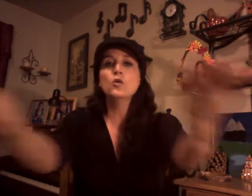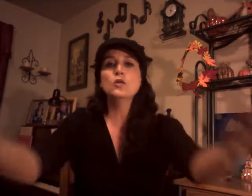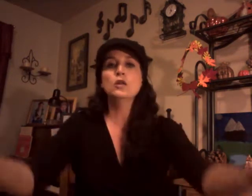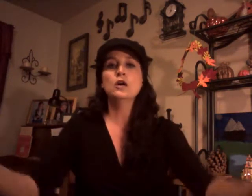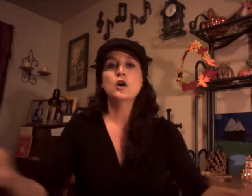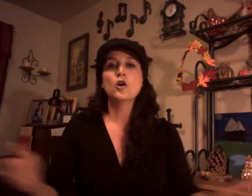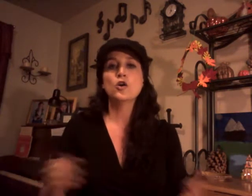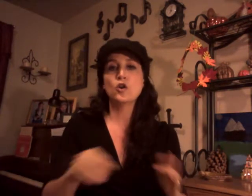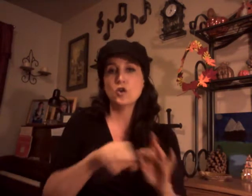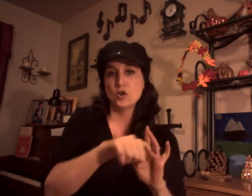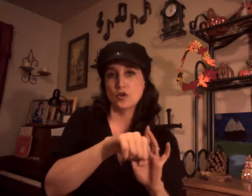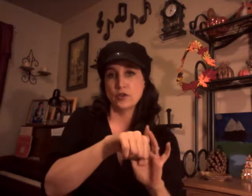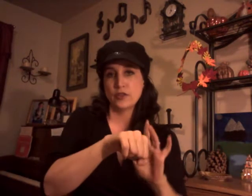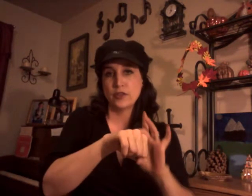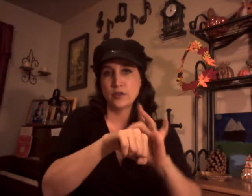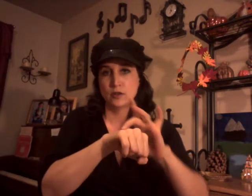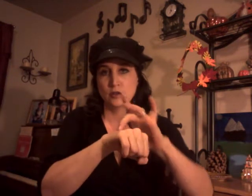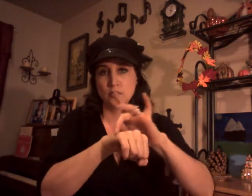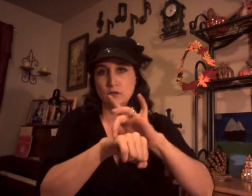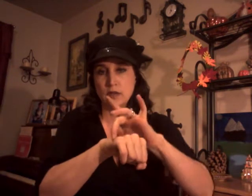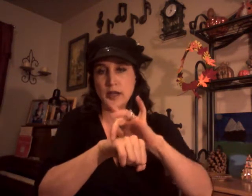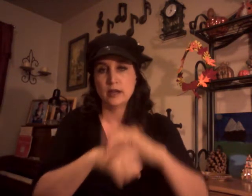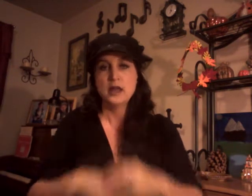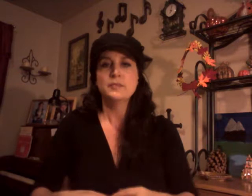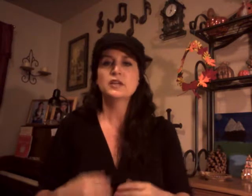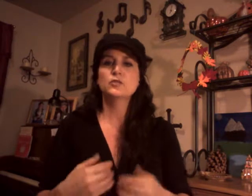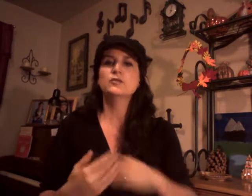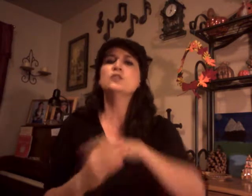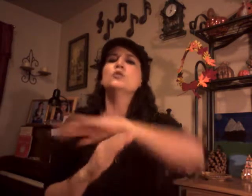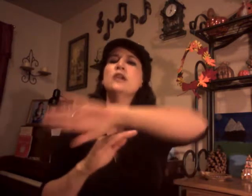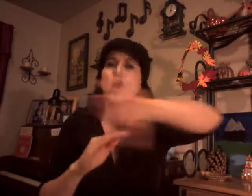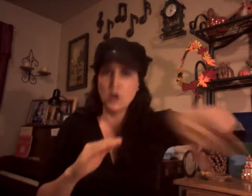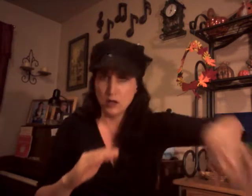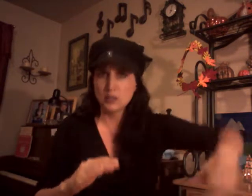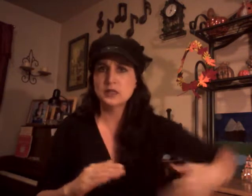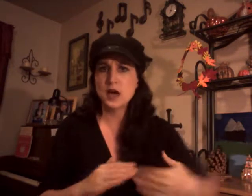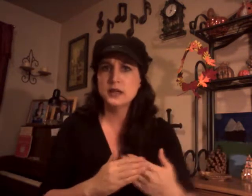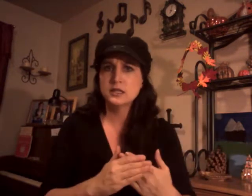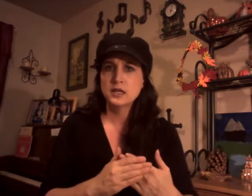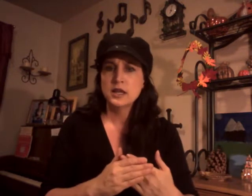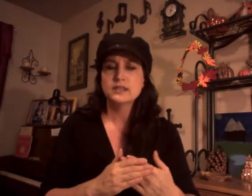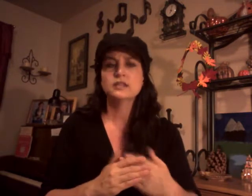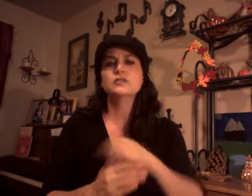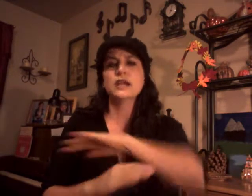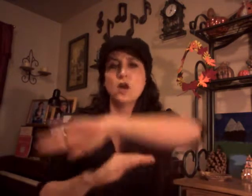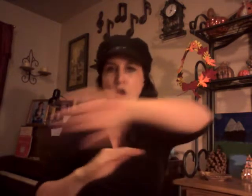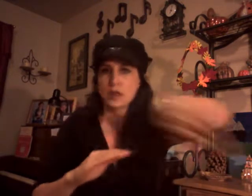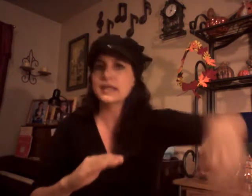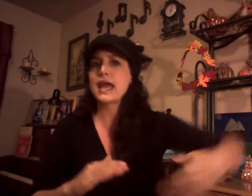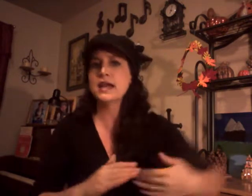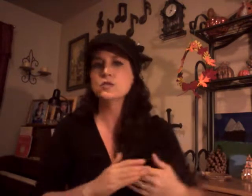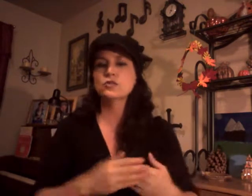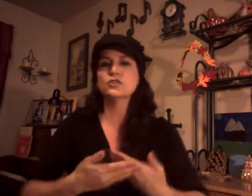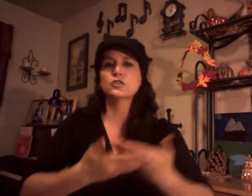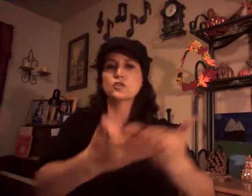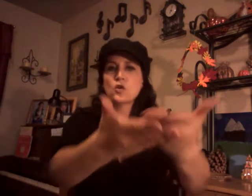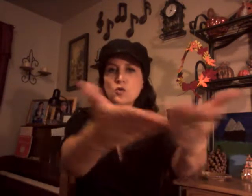whole earth. Okay, because we've been doing all a lot. Instead of saying all again, we're just going to go